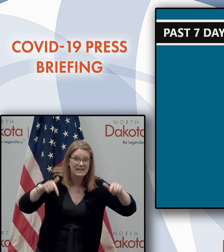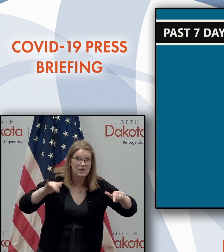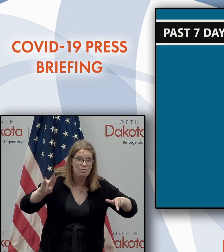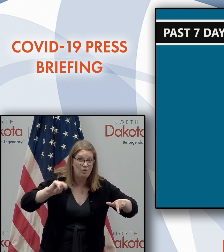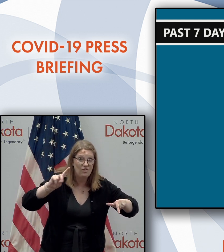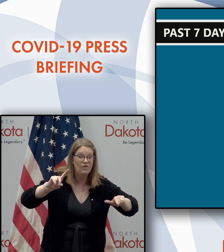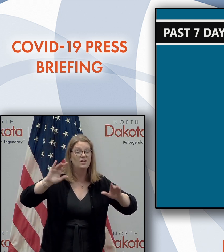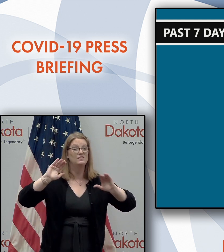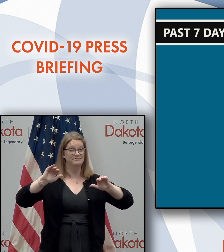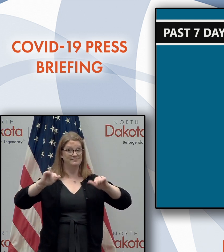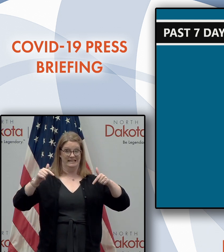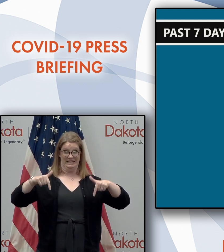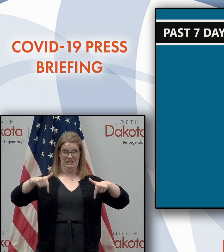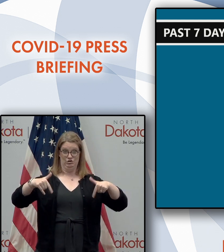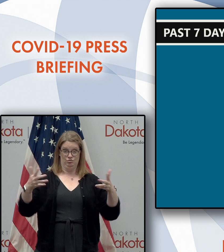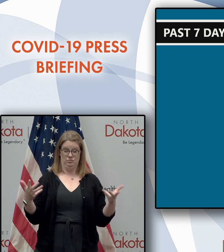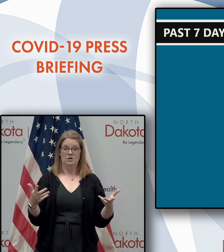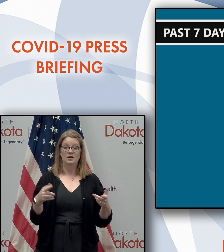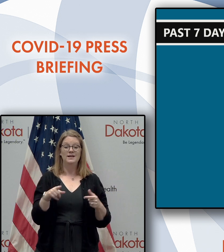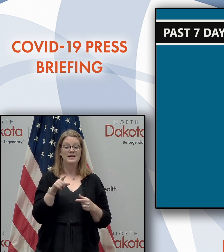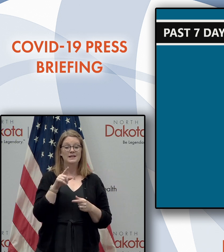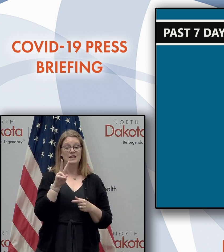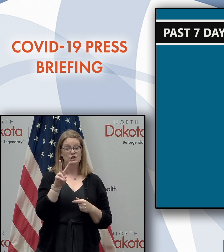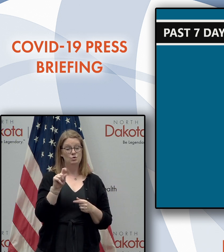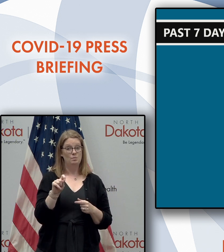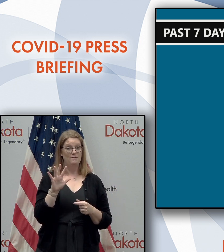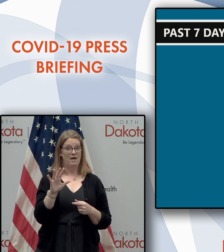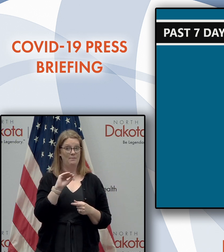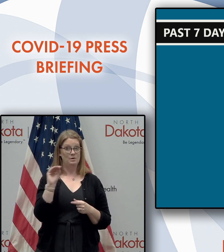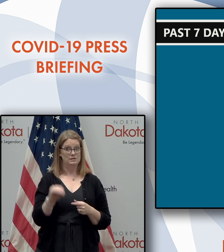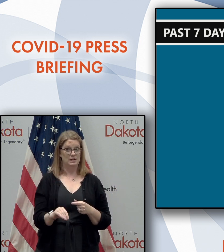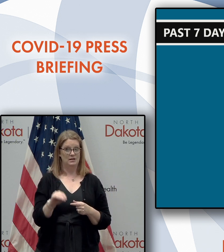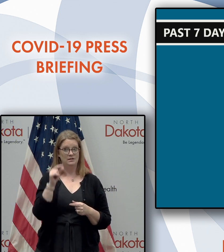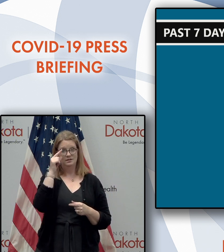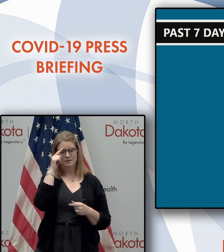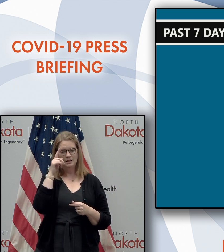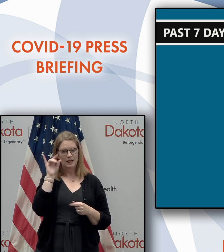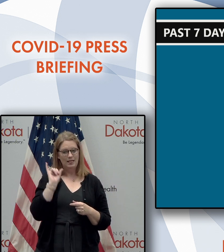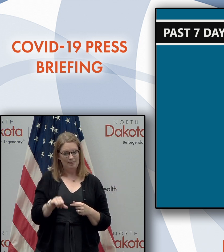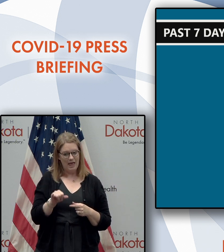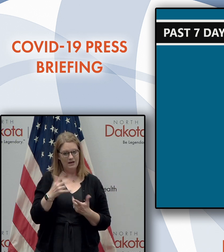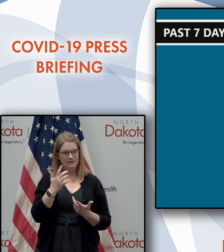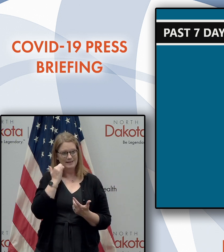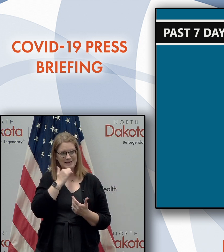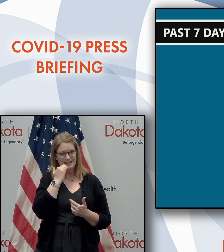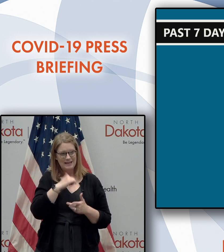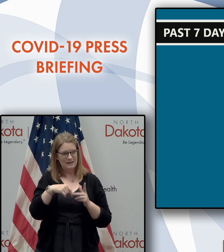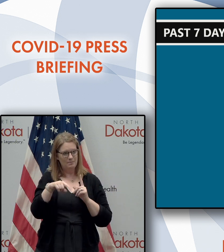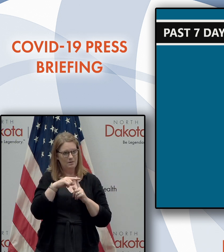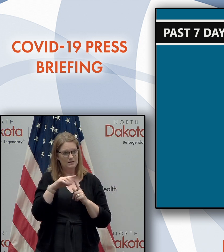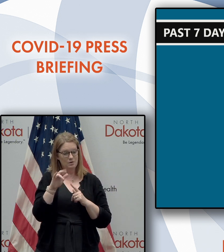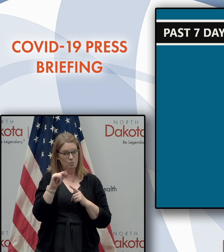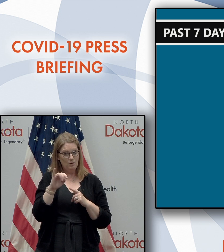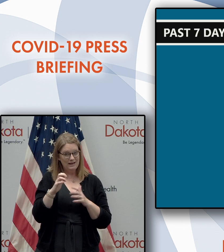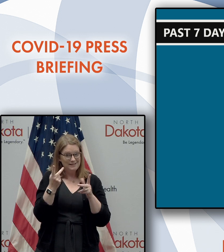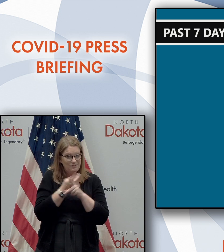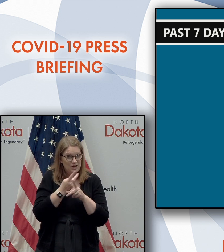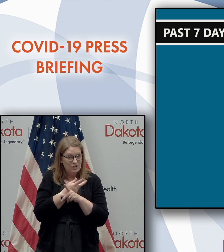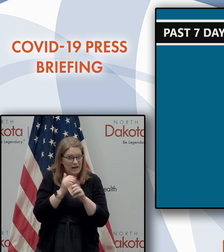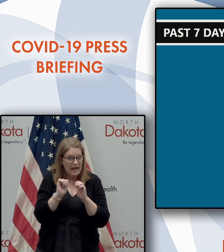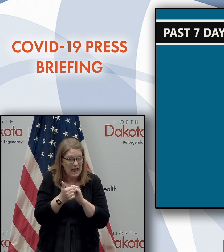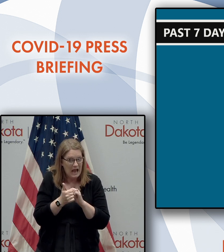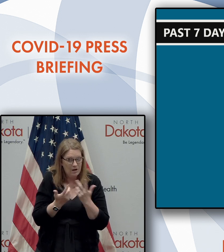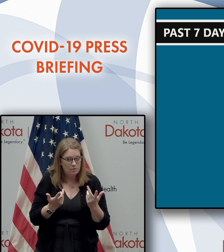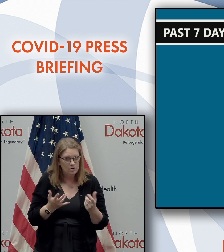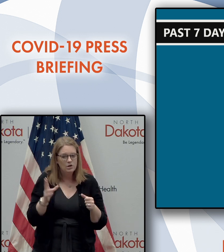data that this number, the 2.5%, the point prevalence rate, or the daily positivity, is calculated using